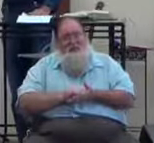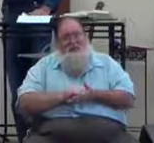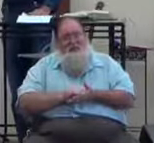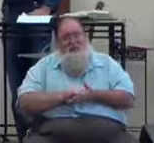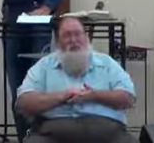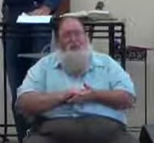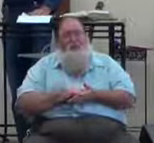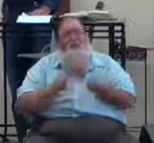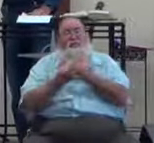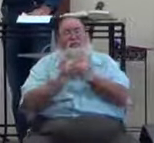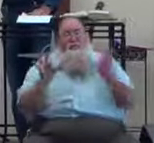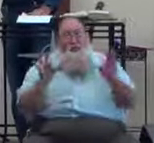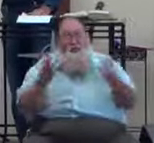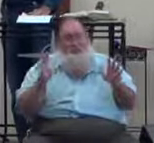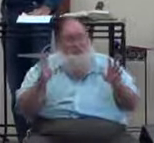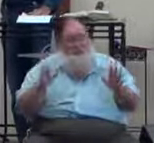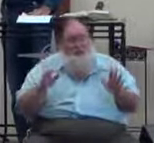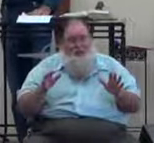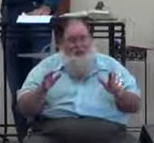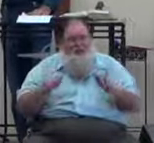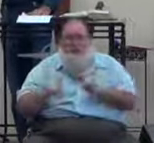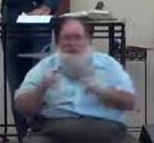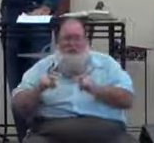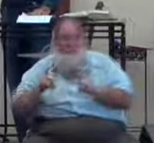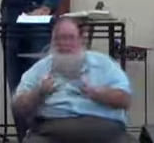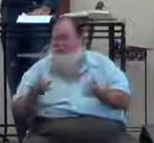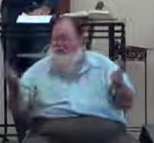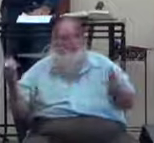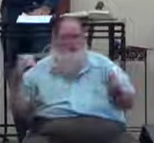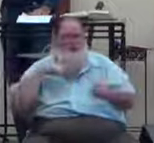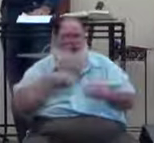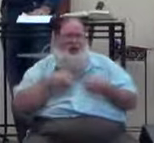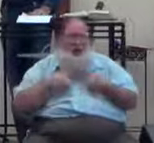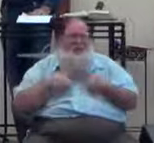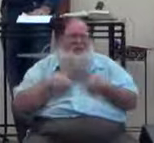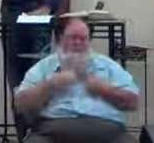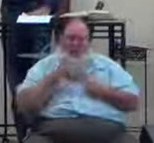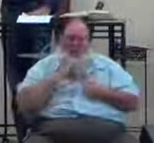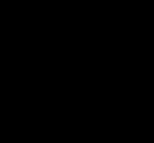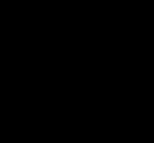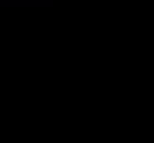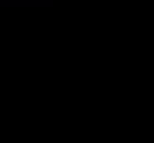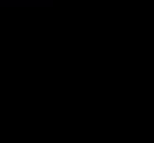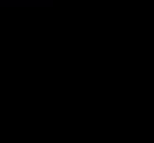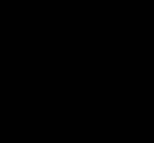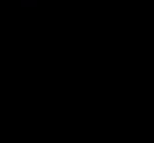There are people around us that have evil spirits in them right now.